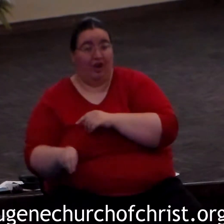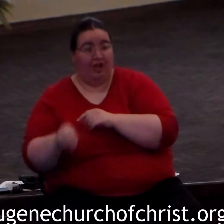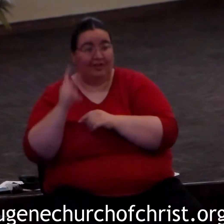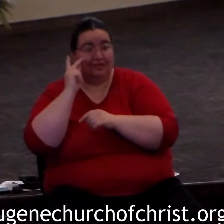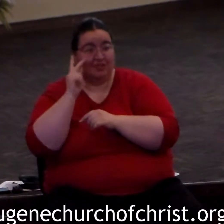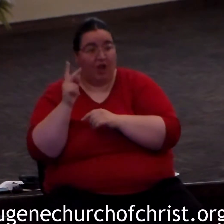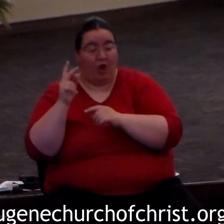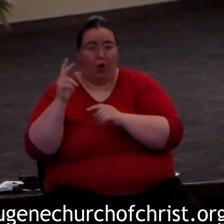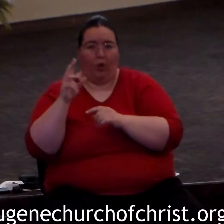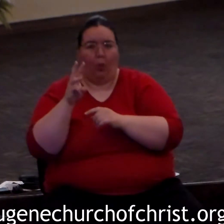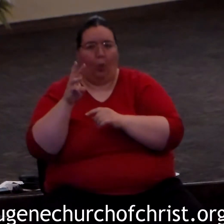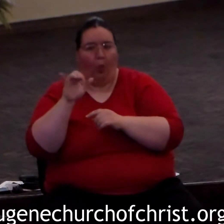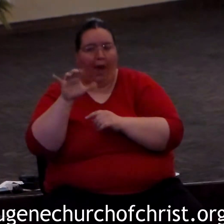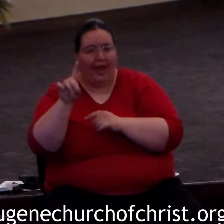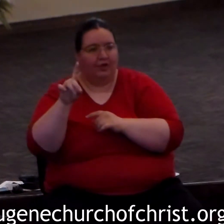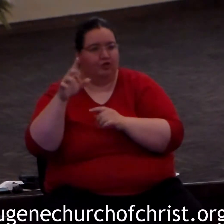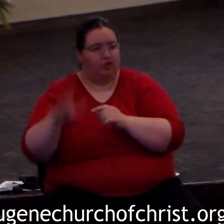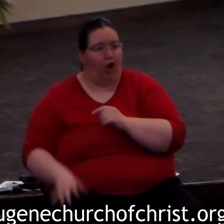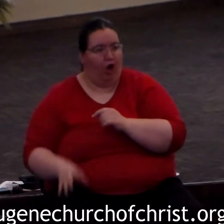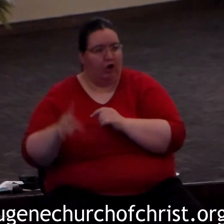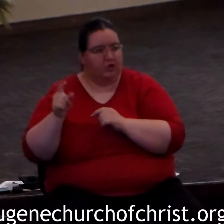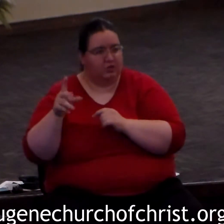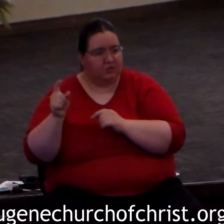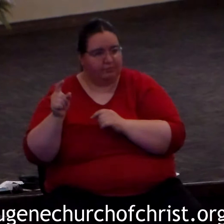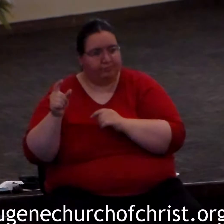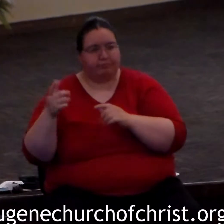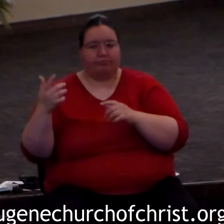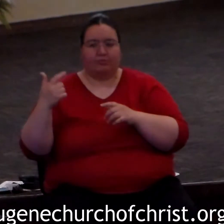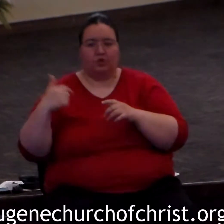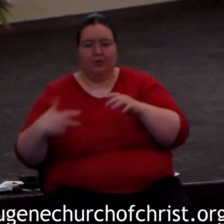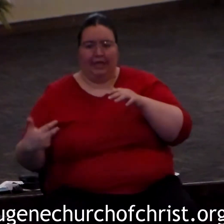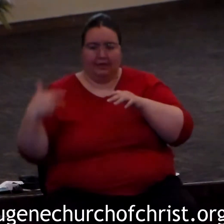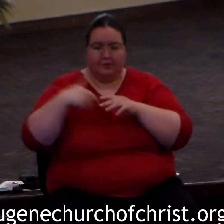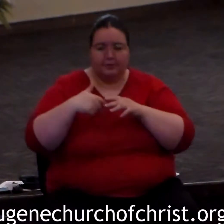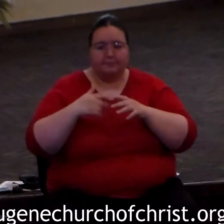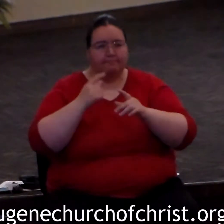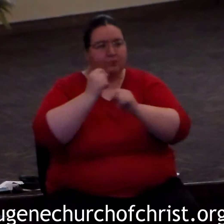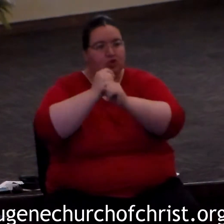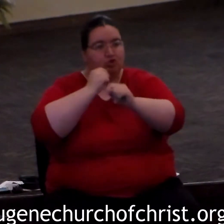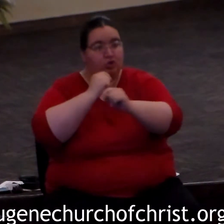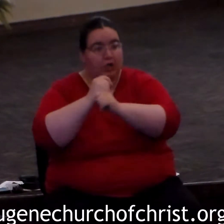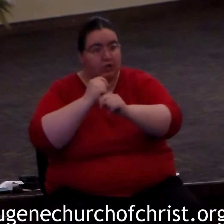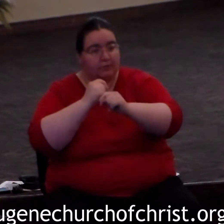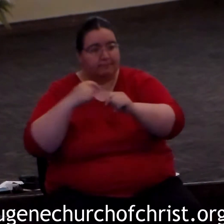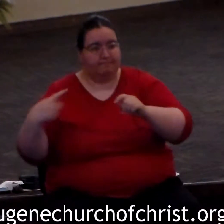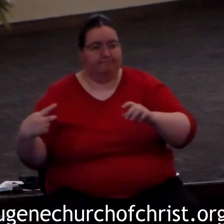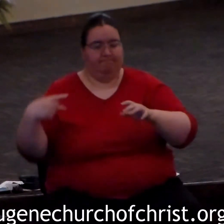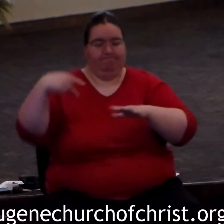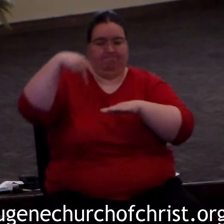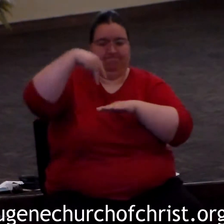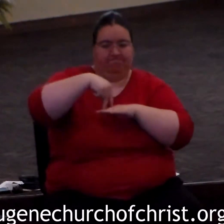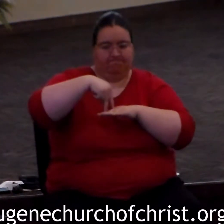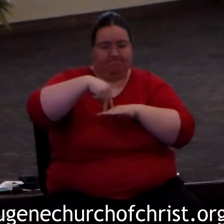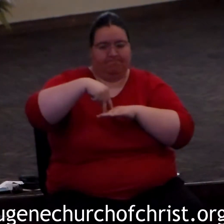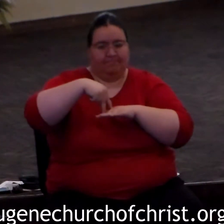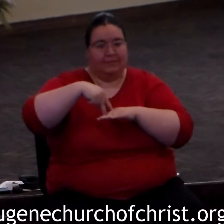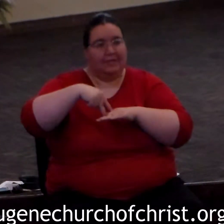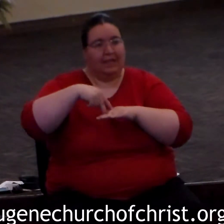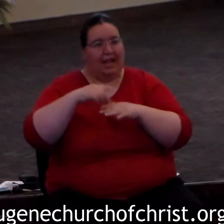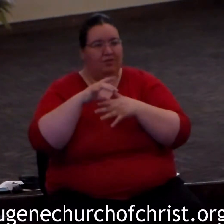these wild dogs, they're on a truck, and they're throwing raw meat to these wild dogs as part of one of the challenges they're doing. And these are not dogs you want at your